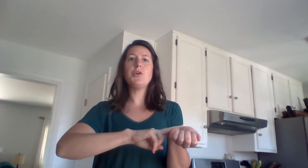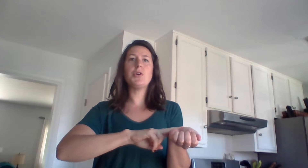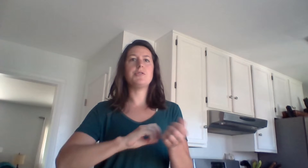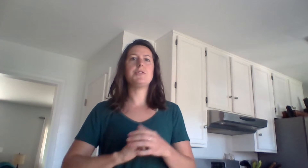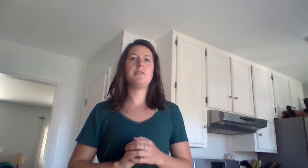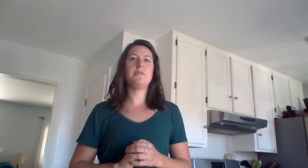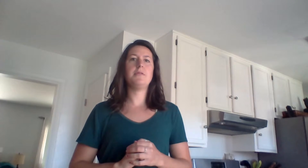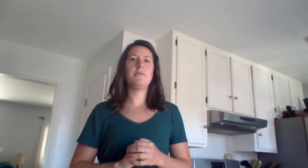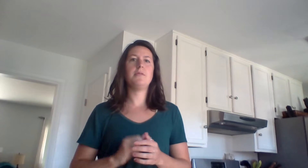nurse,